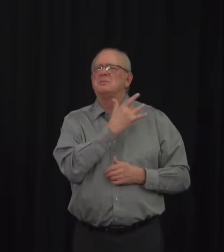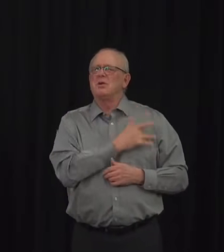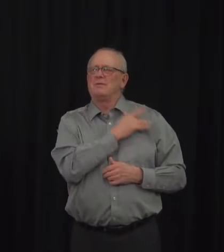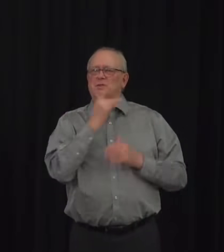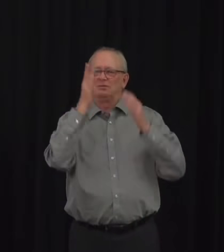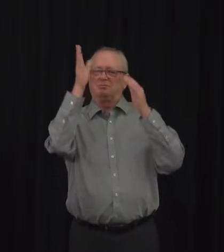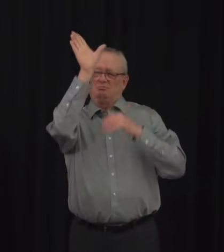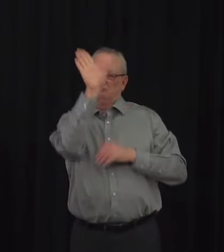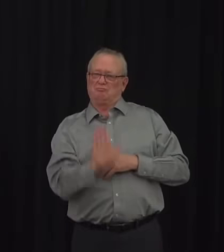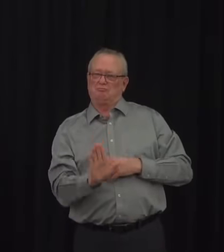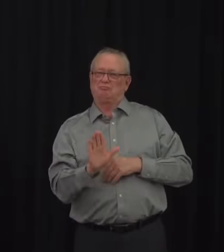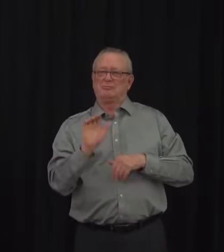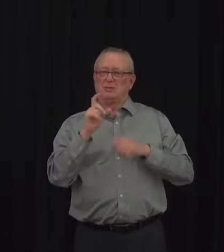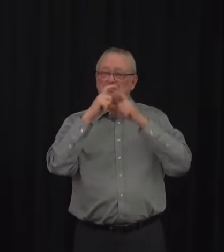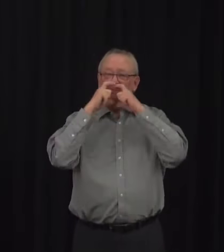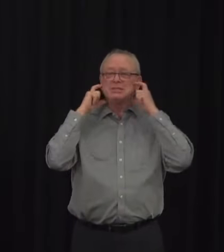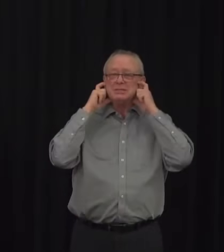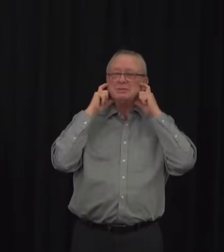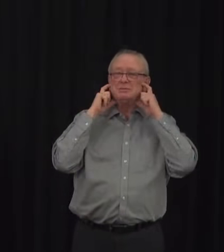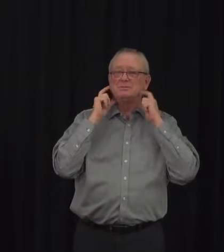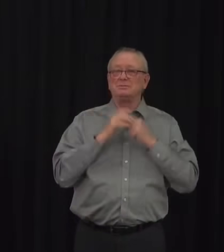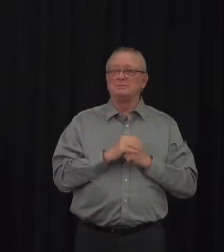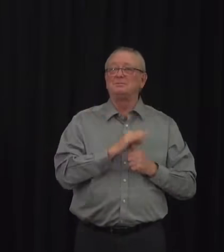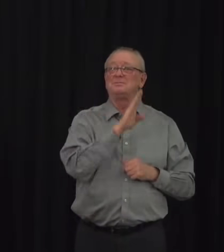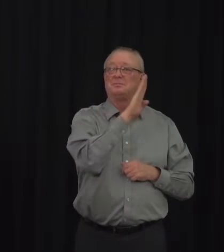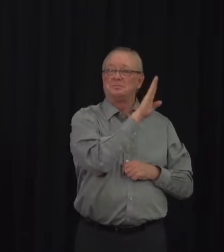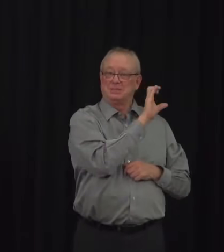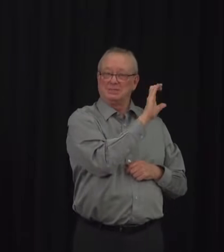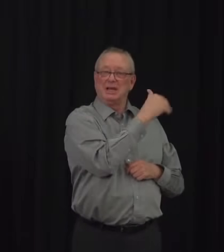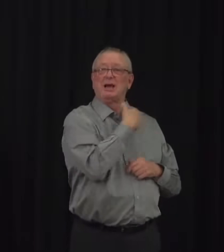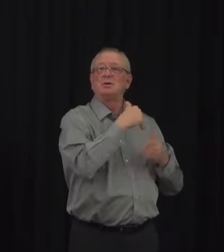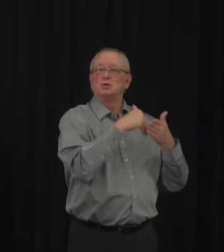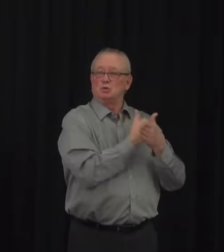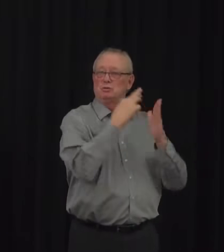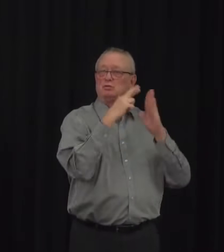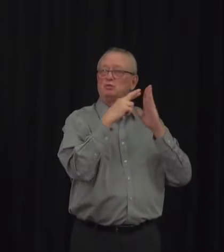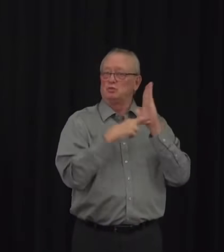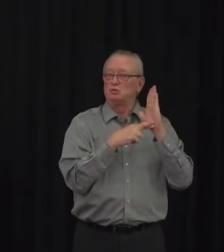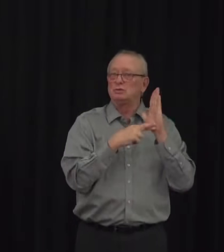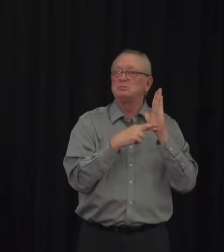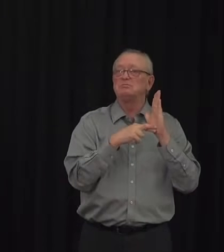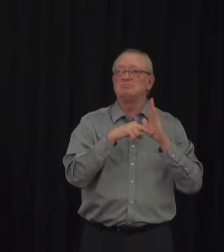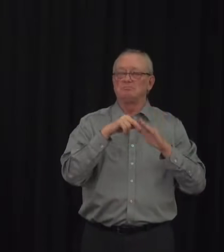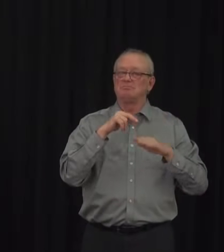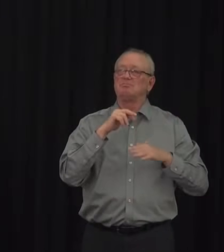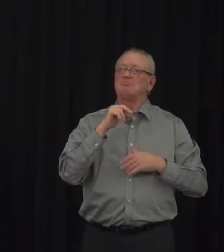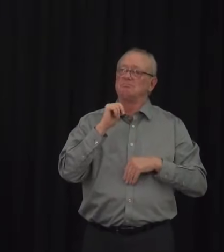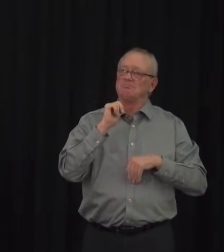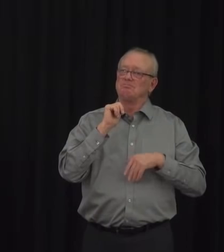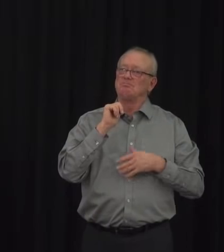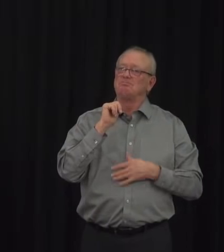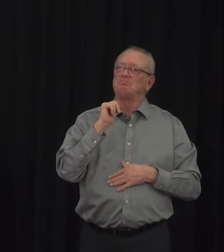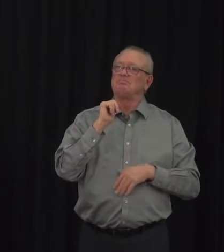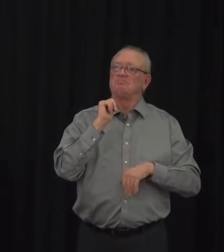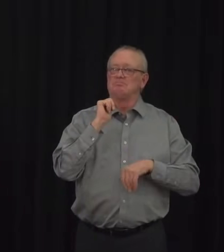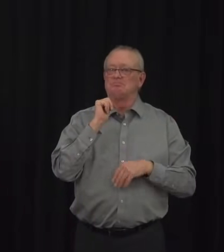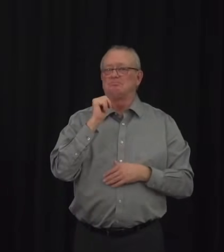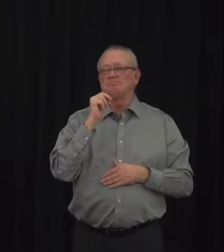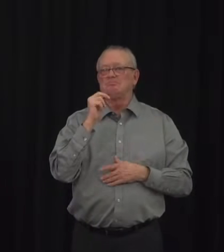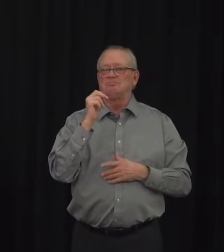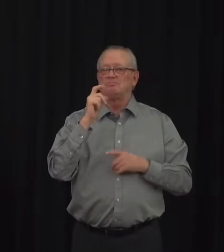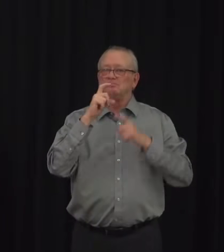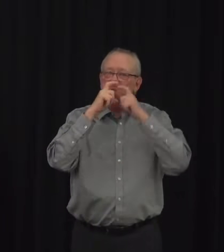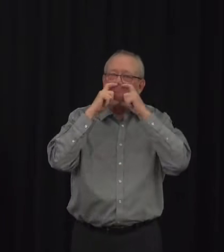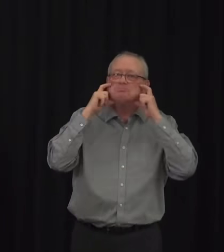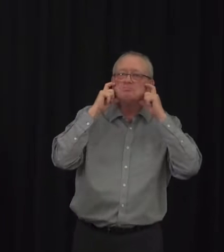BC's new restrictions, they added a provincial mandate, and they became the 9th province to do so, meaning Alberta is the